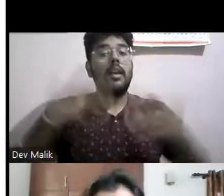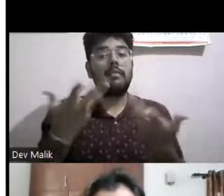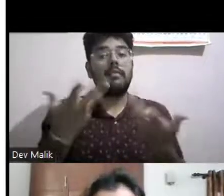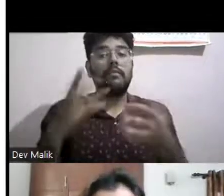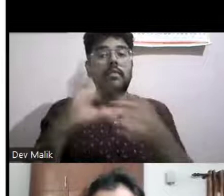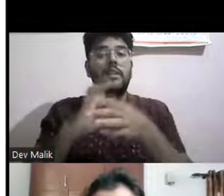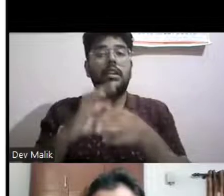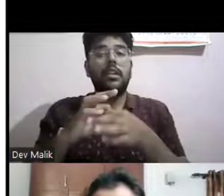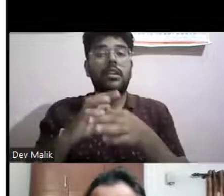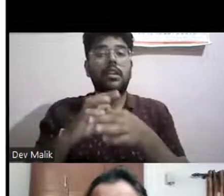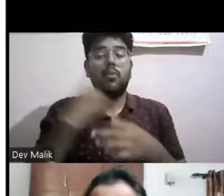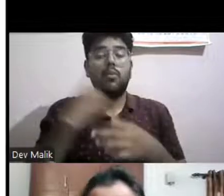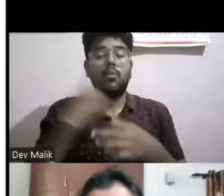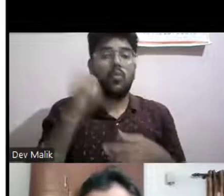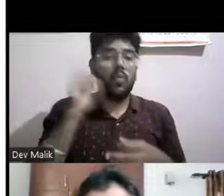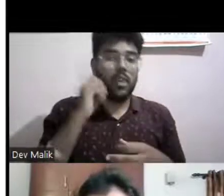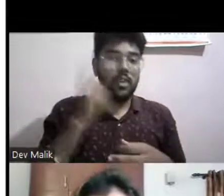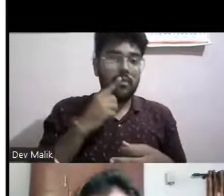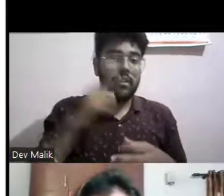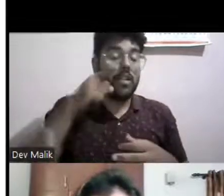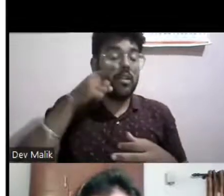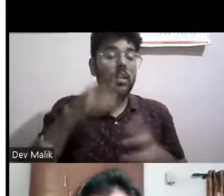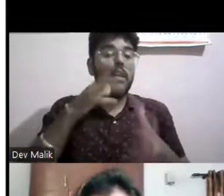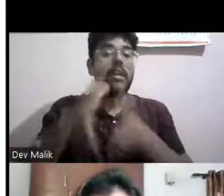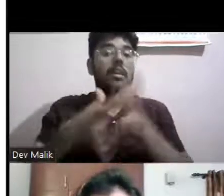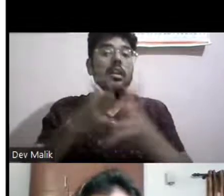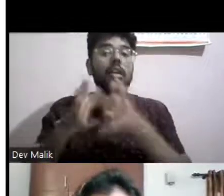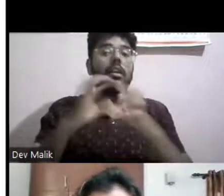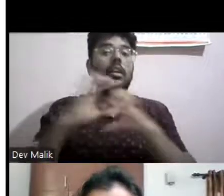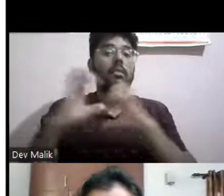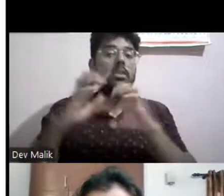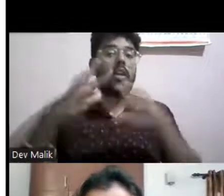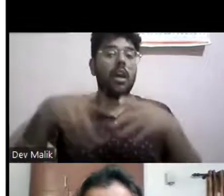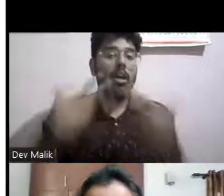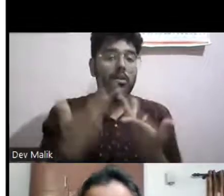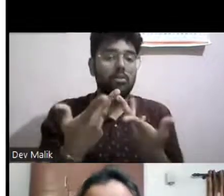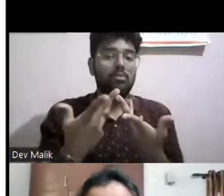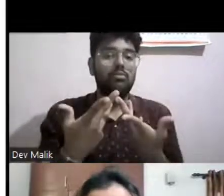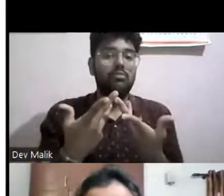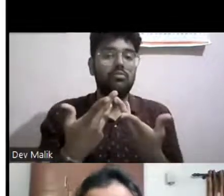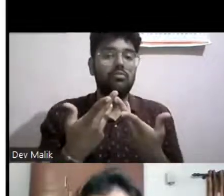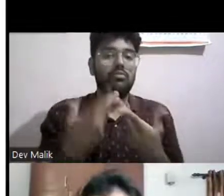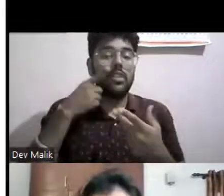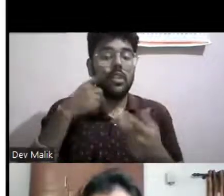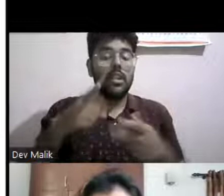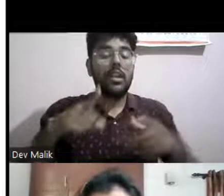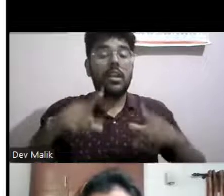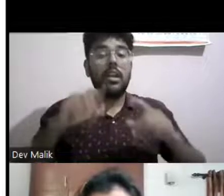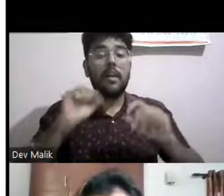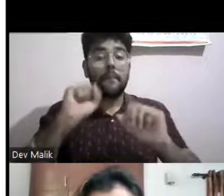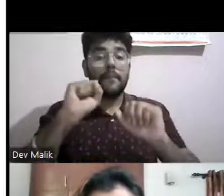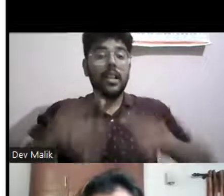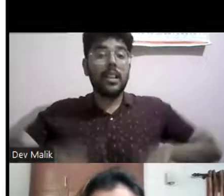deaf. How do they communicate? And how do they live their lives? It's very